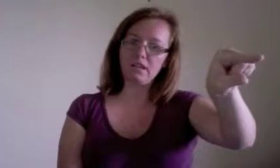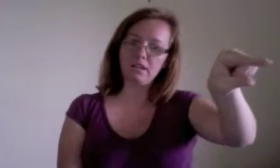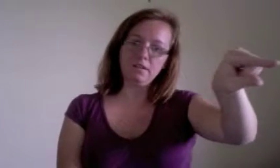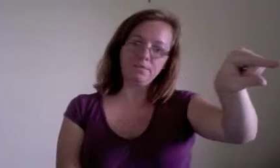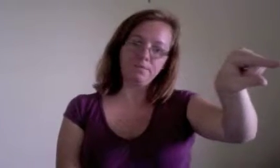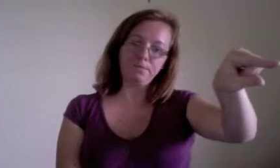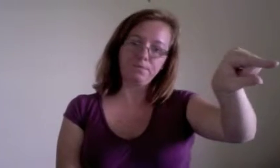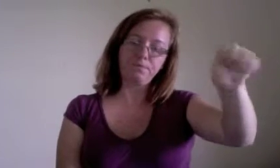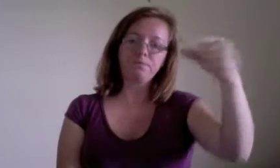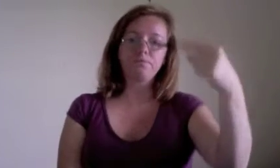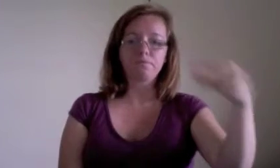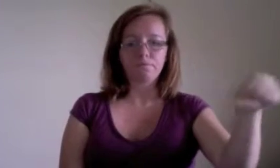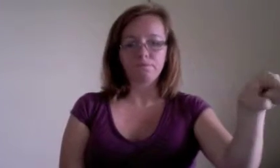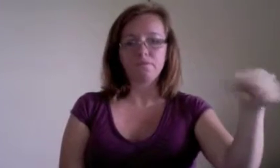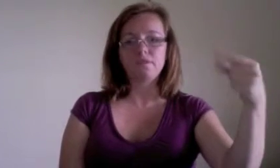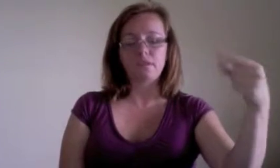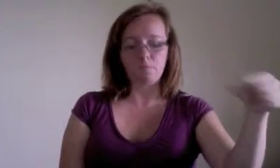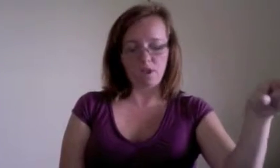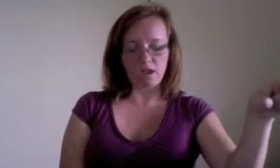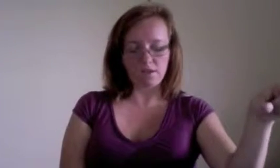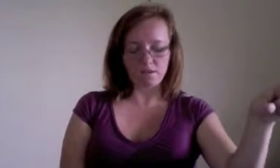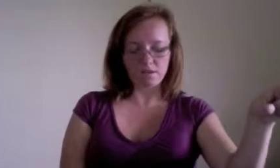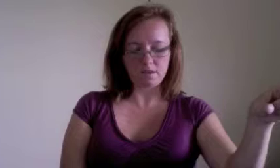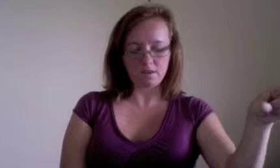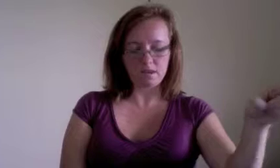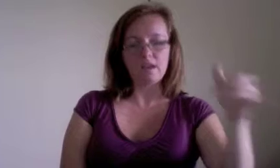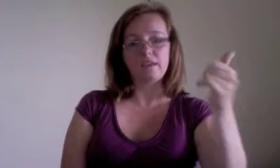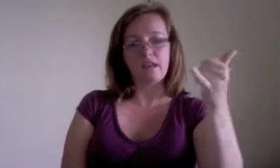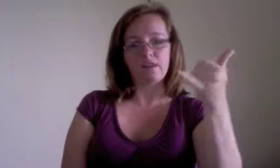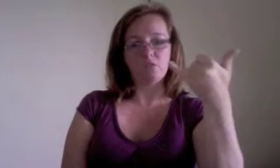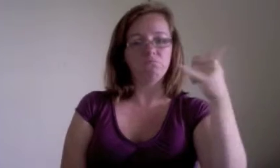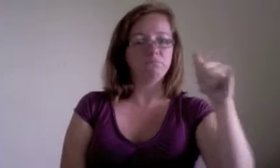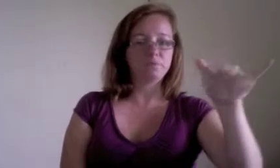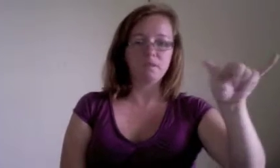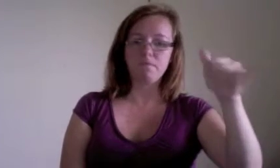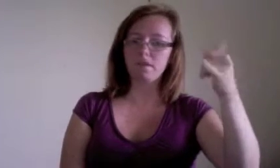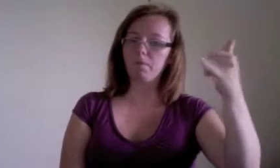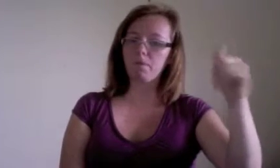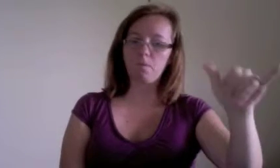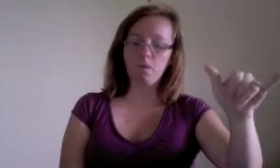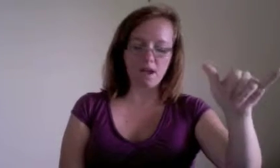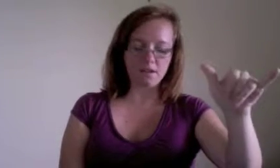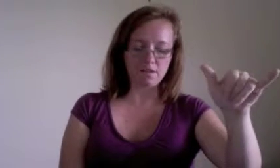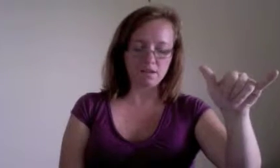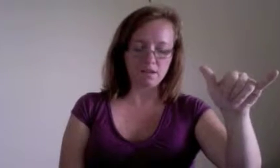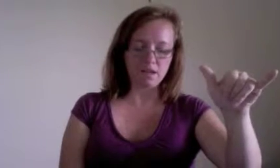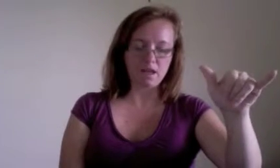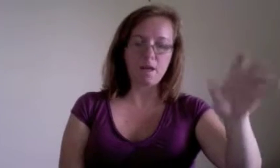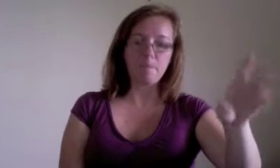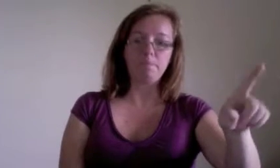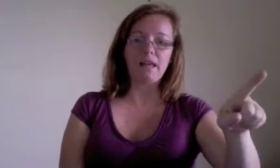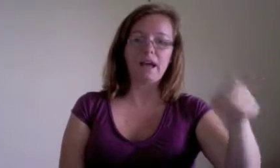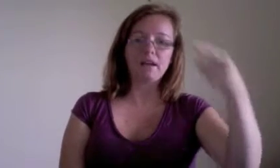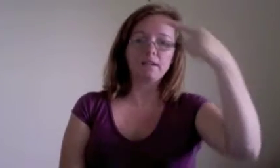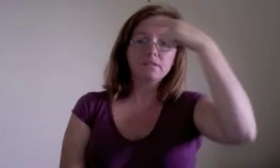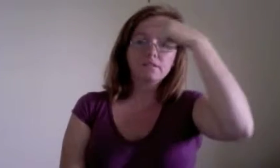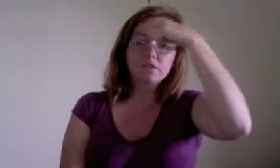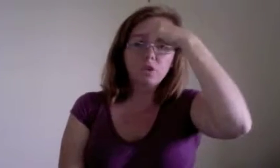G. Same way. Yellow, same thing but with a Y. Black, so across